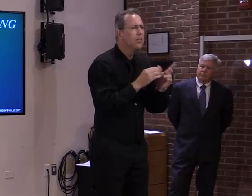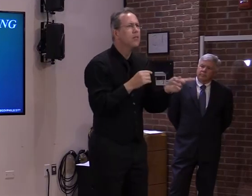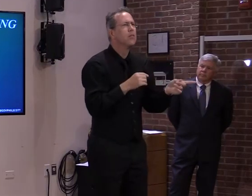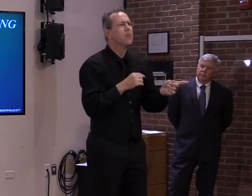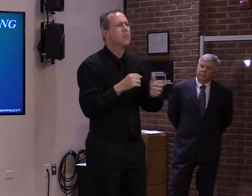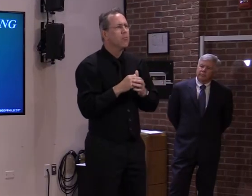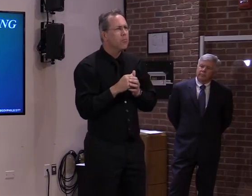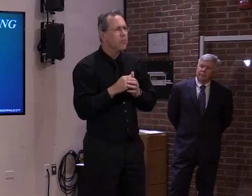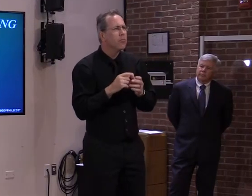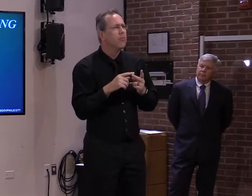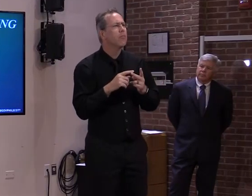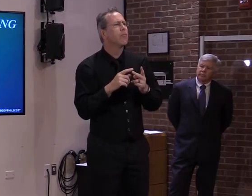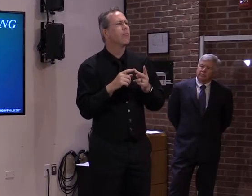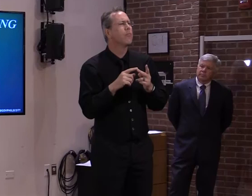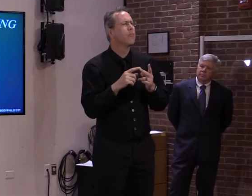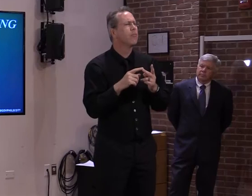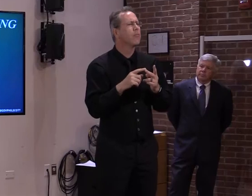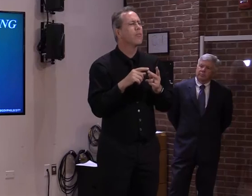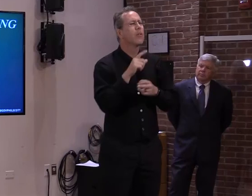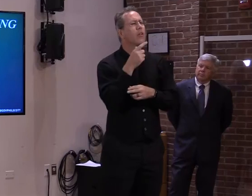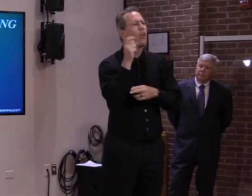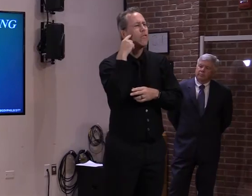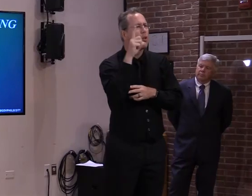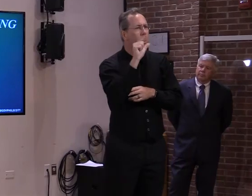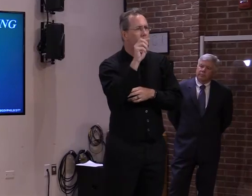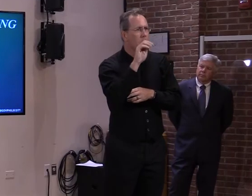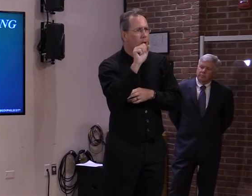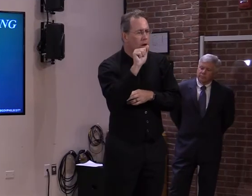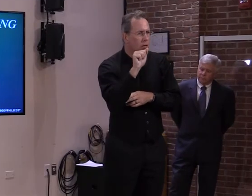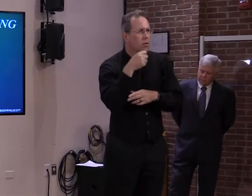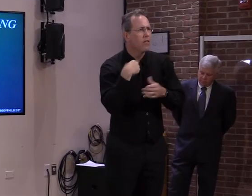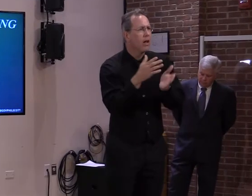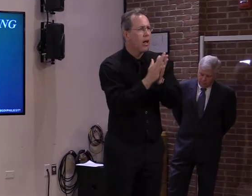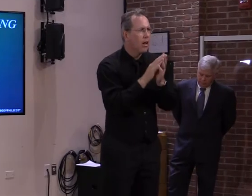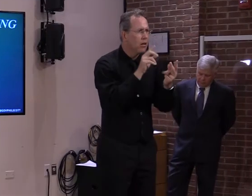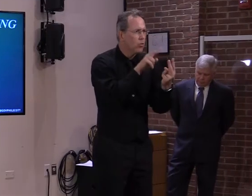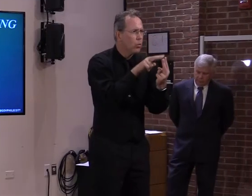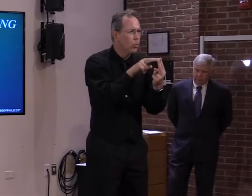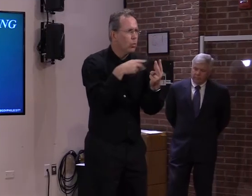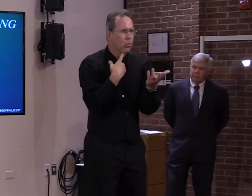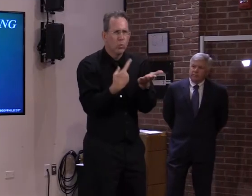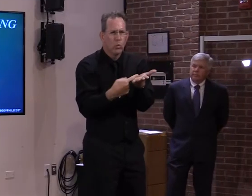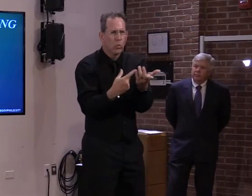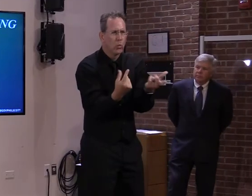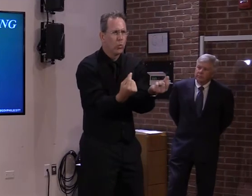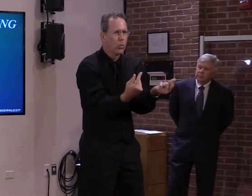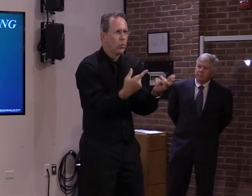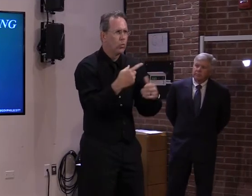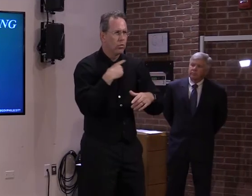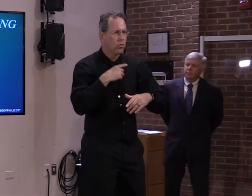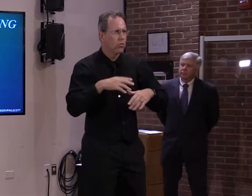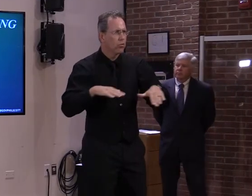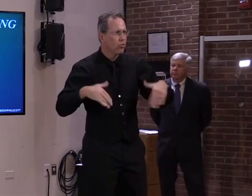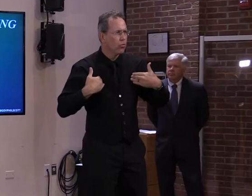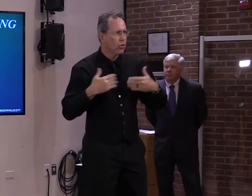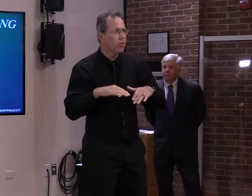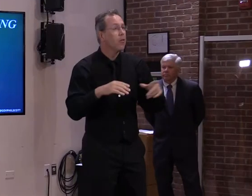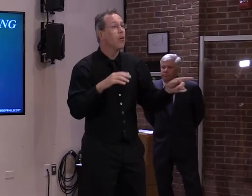Governor Lamont, who had asked for more clarification. And in particular, Governor Baker was curious as